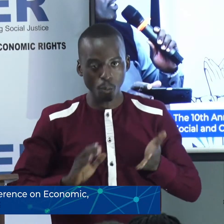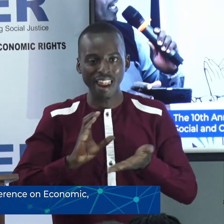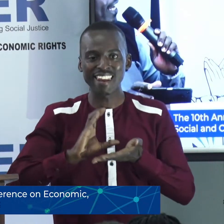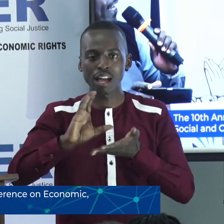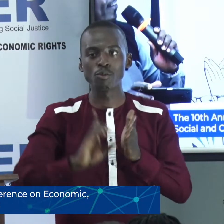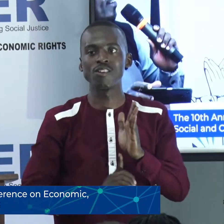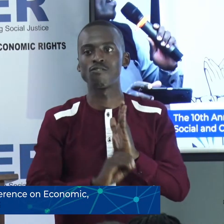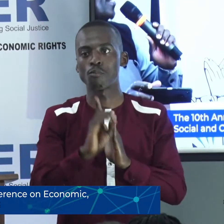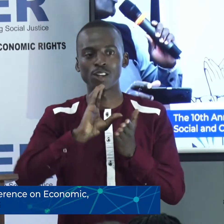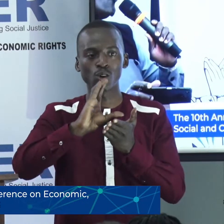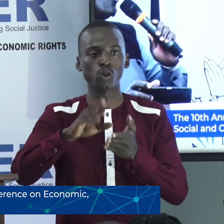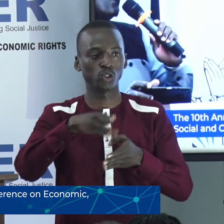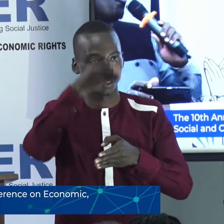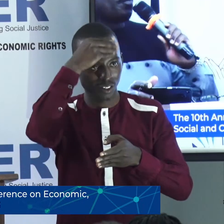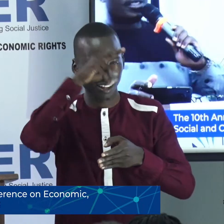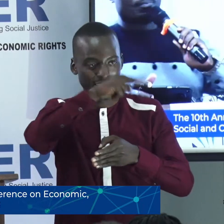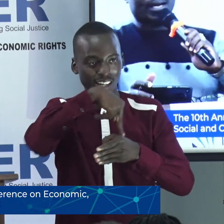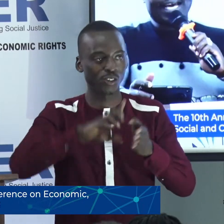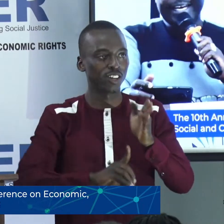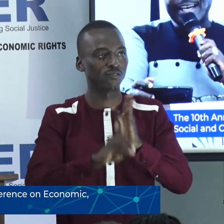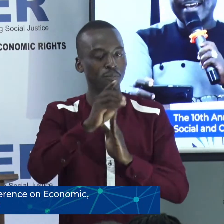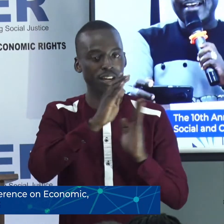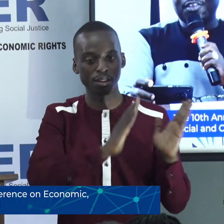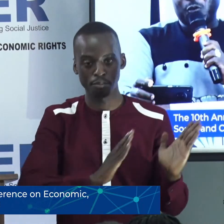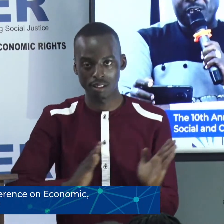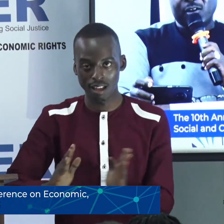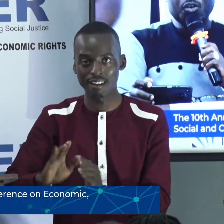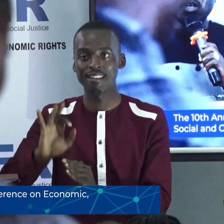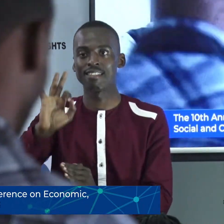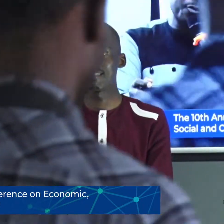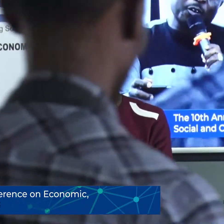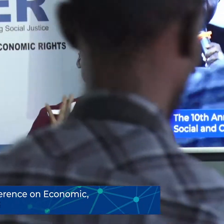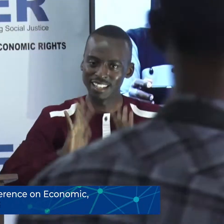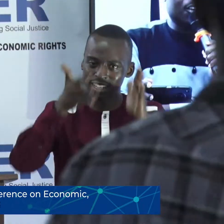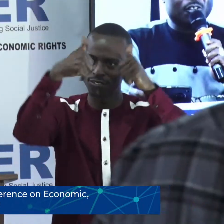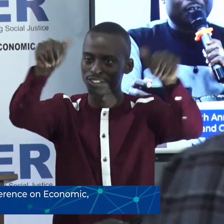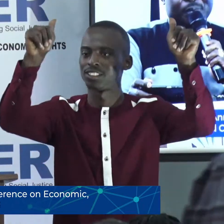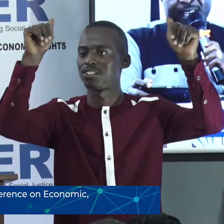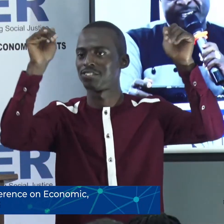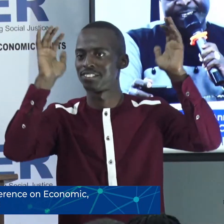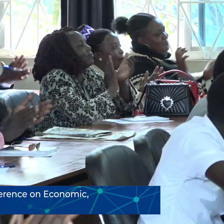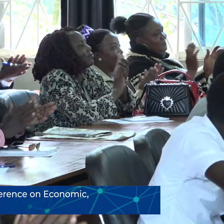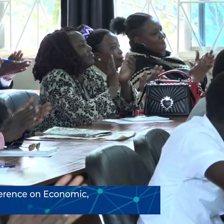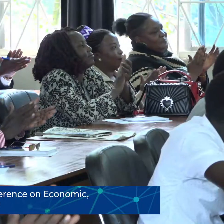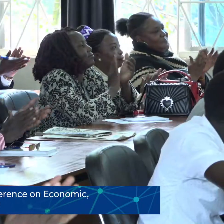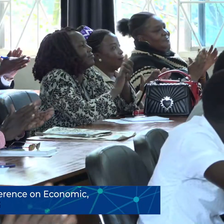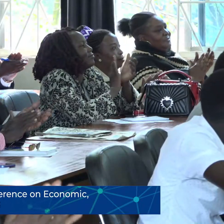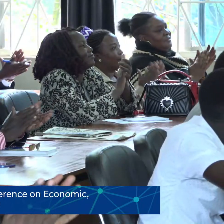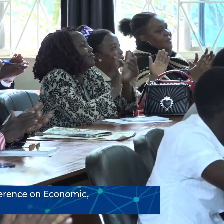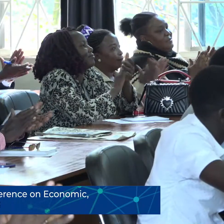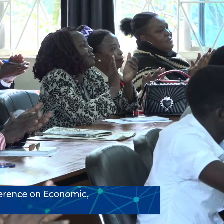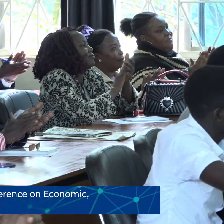education in the National Development Plan 3. Could you clap for yourselves for being here?